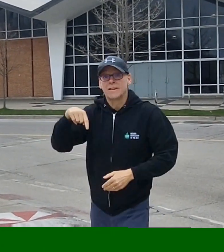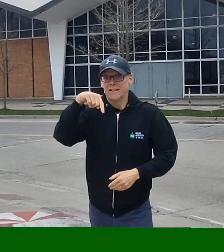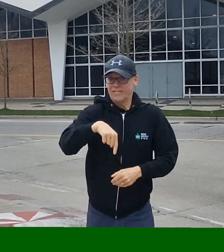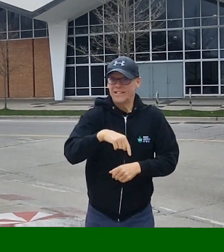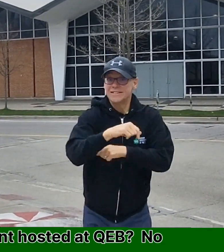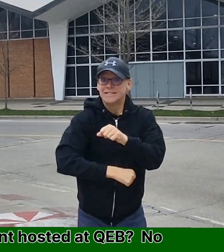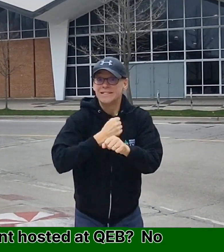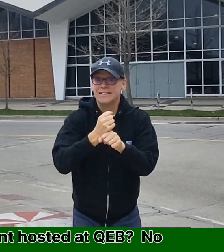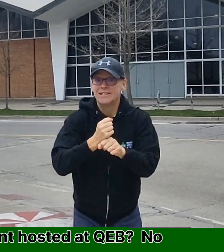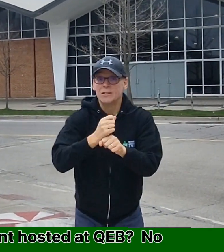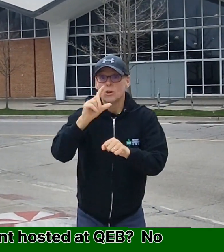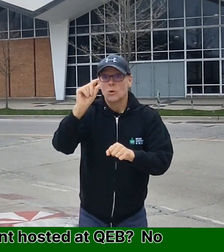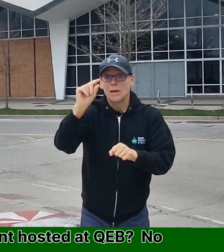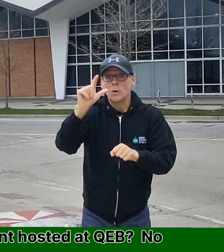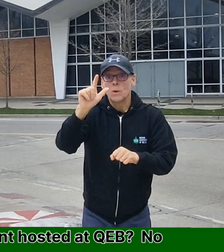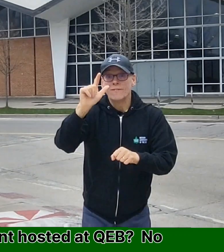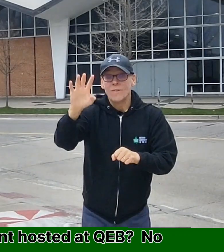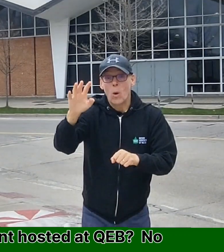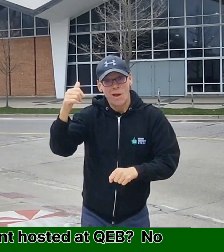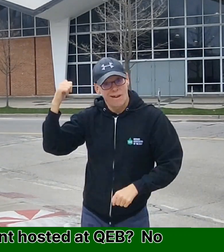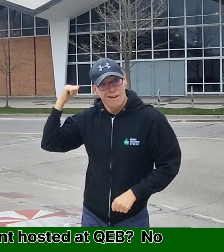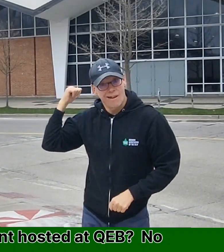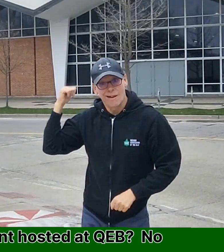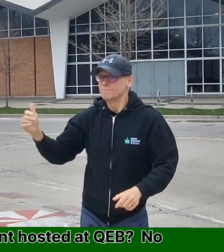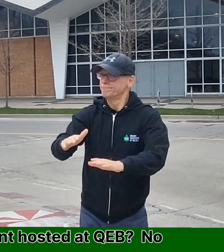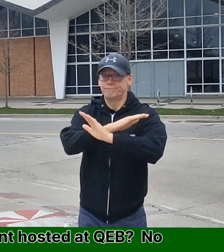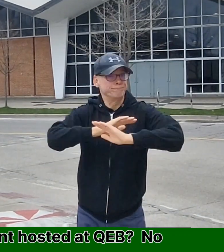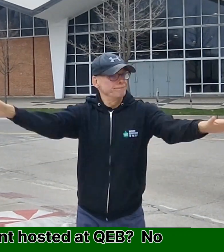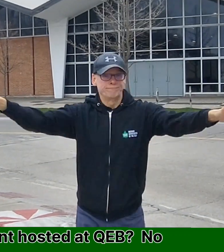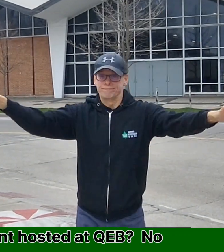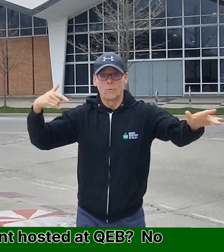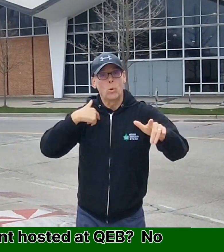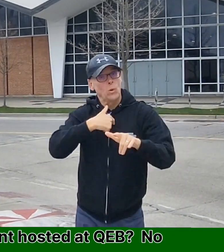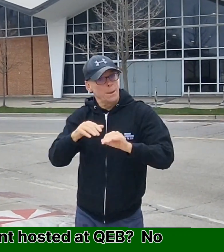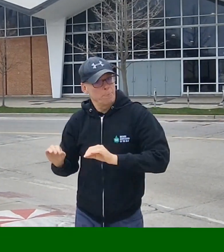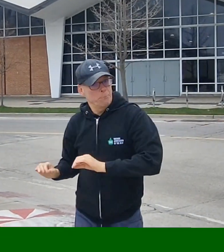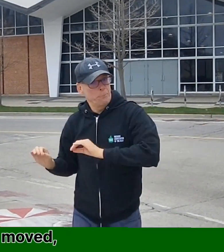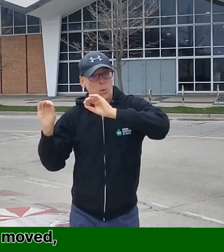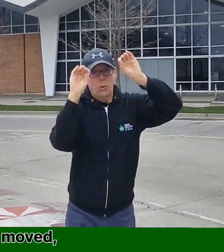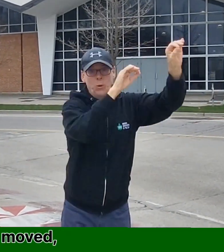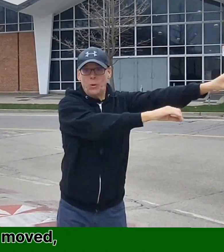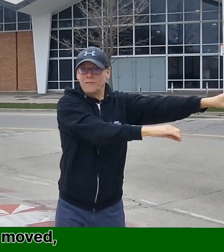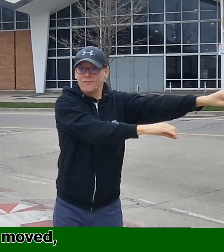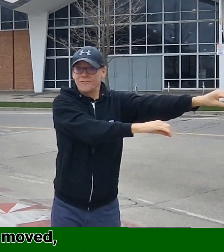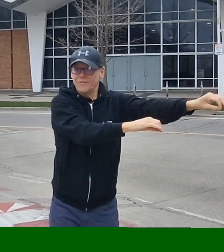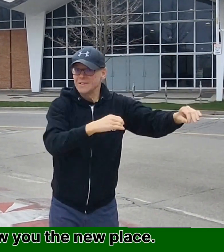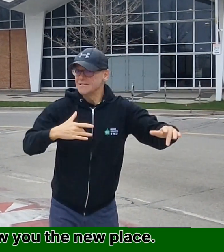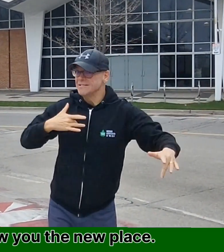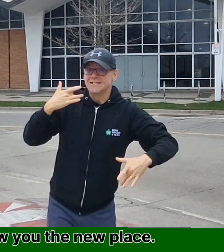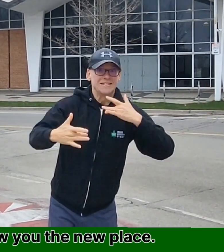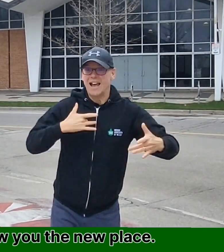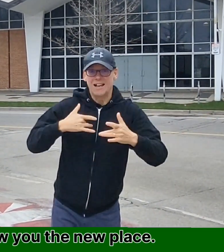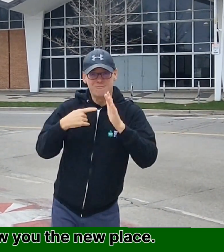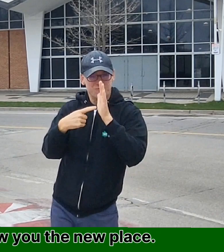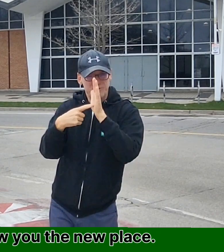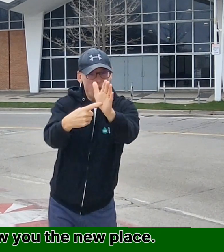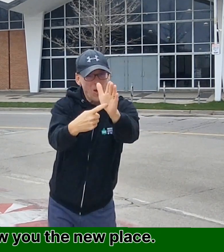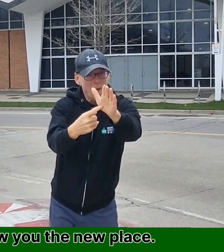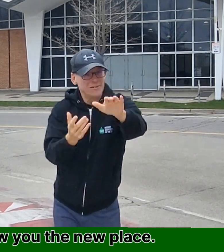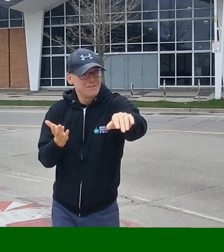Is this year's 2024 event hosted at QEB? No, we have moved. We are excited to show you the new place.